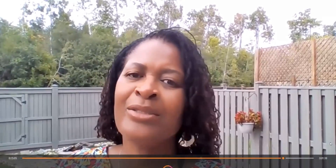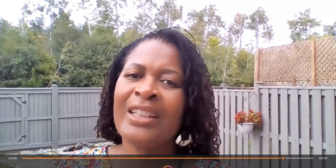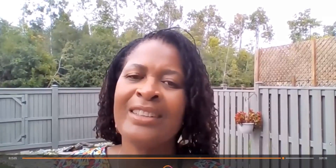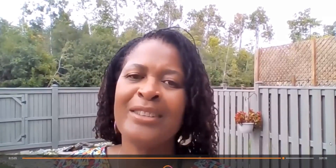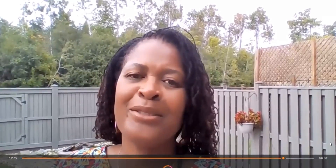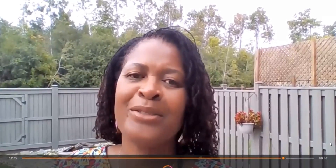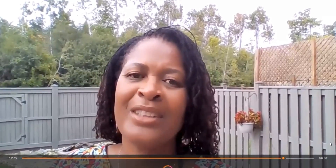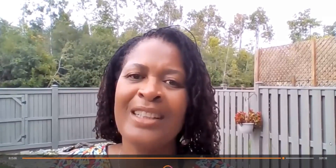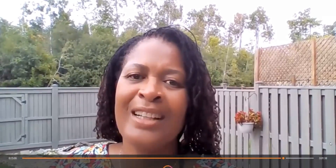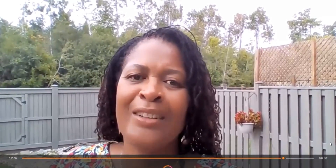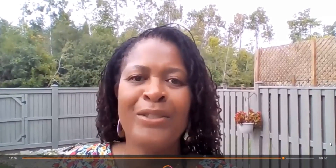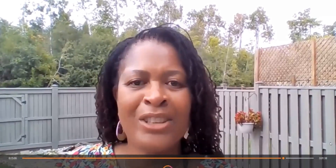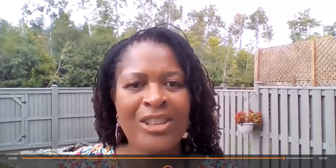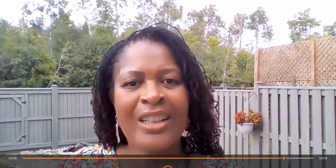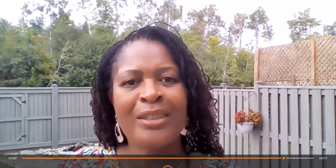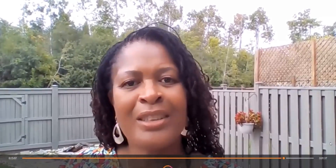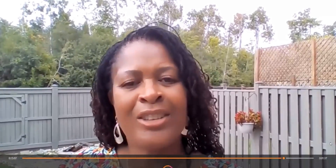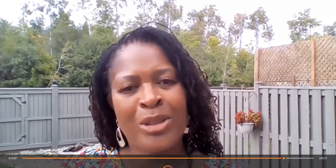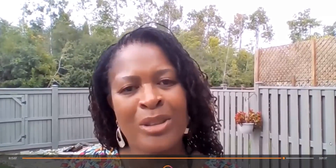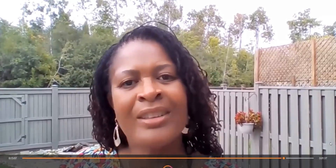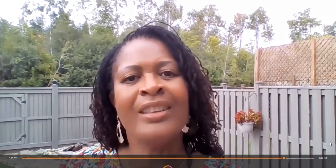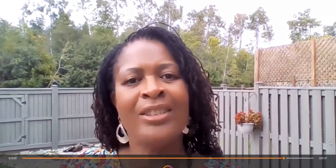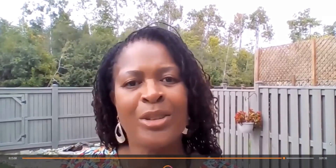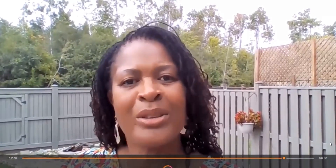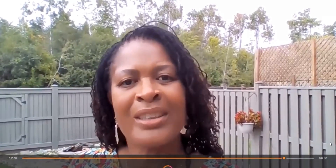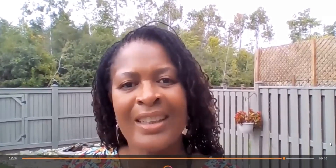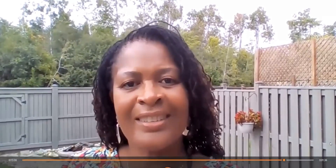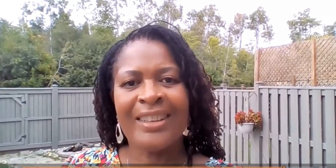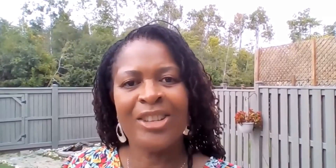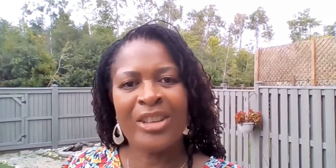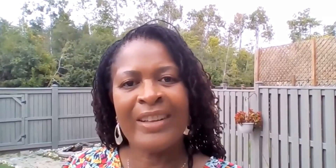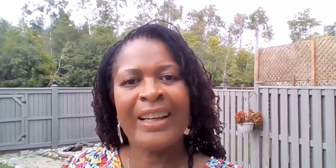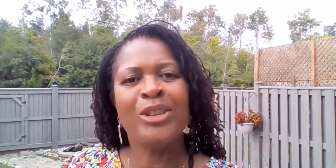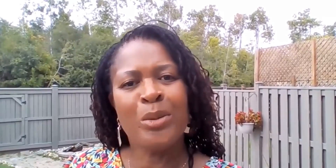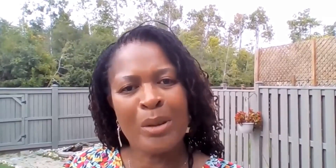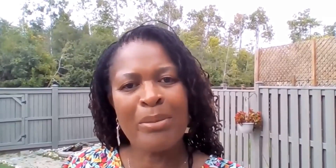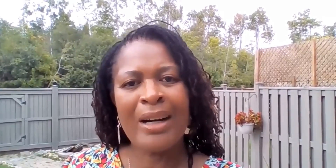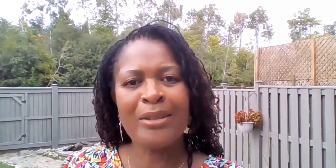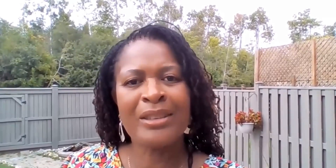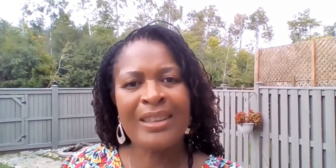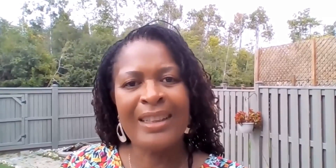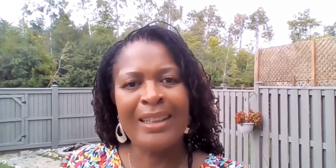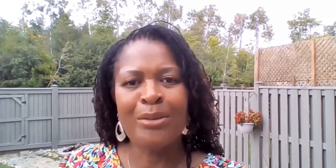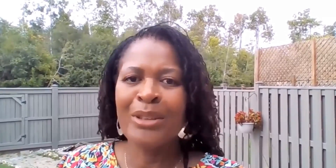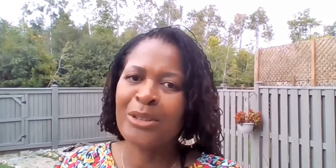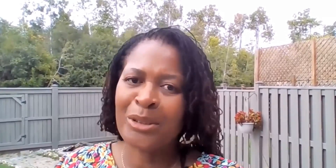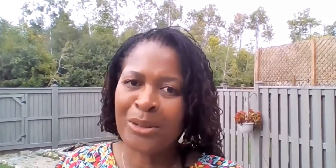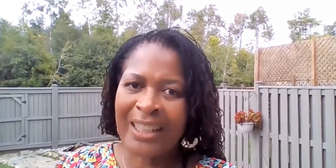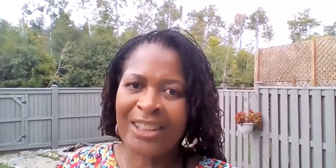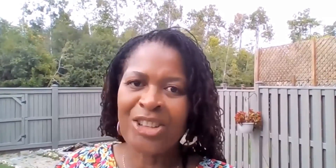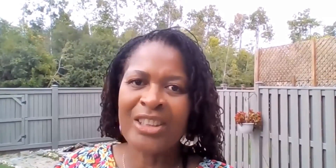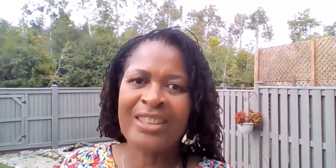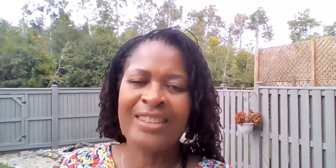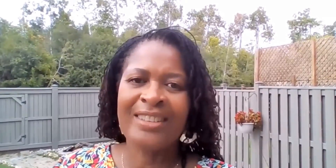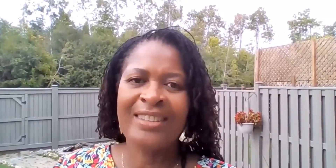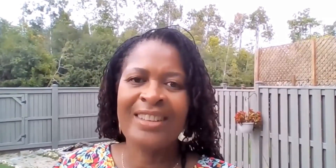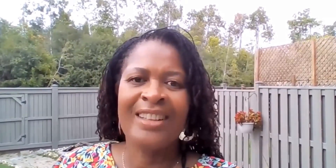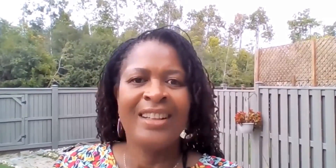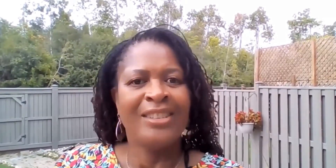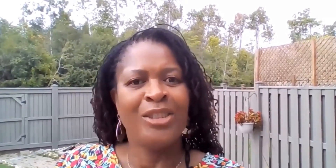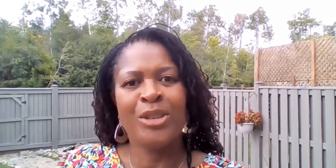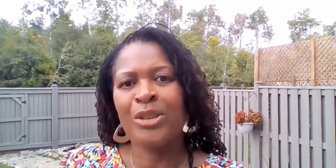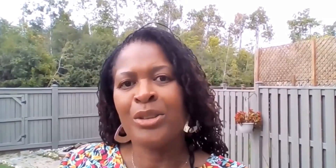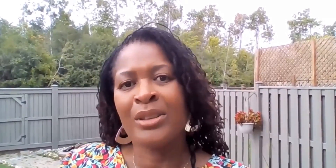an innovative, visionary, strategic organization that you empower with your